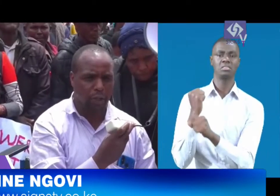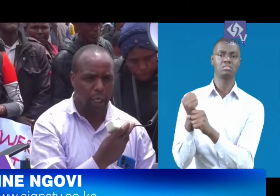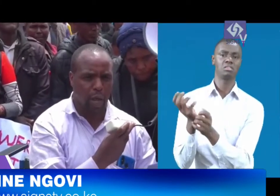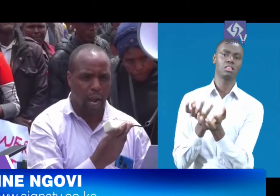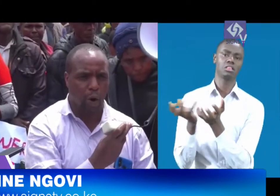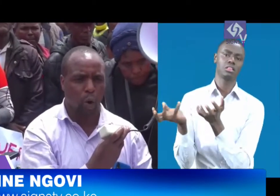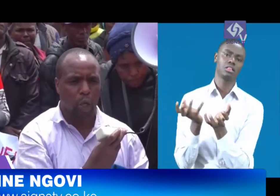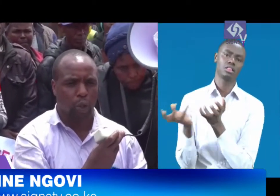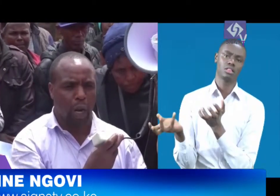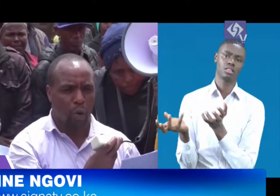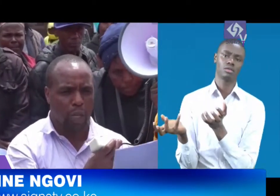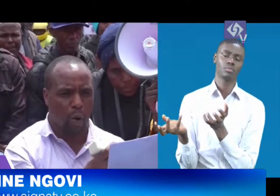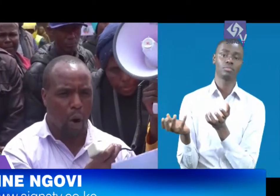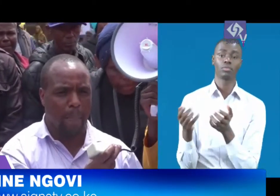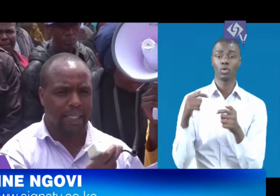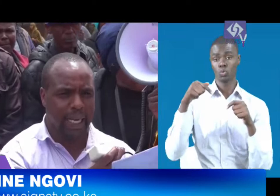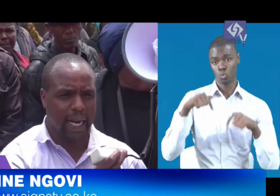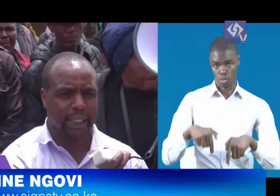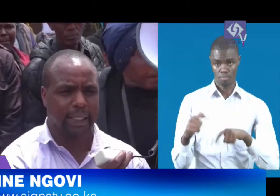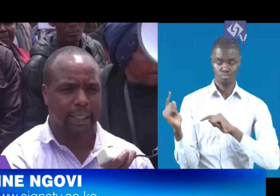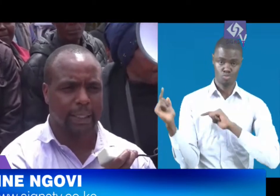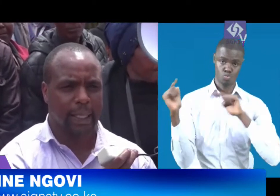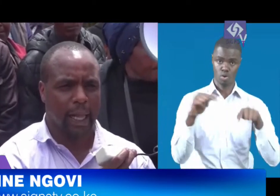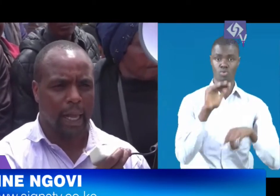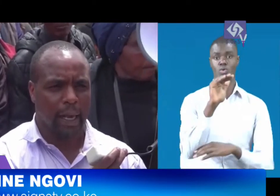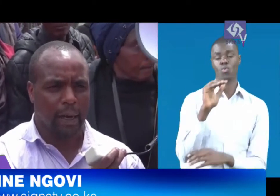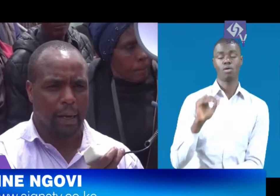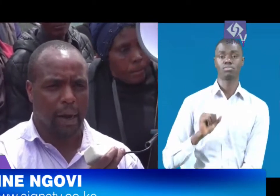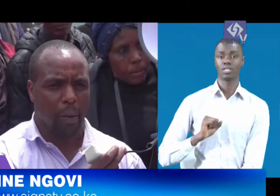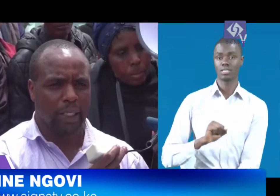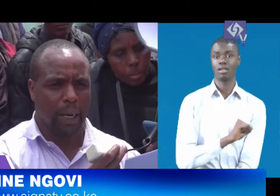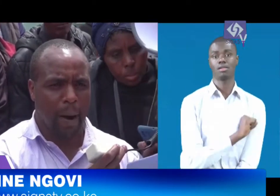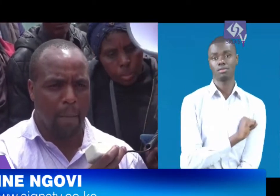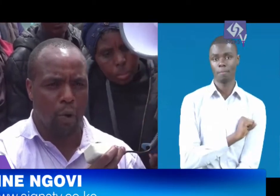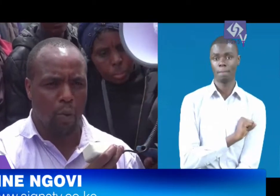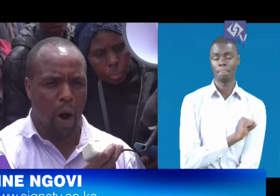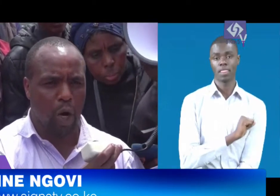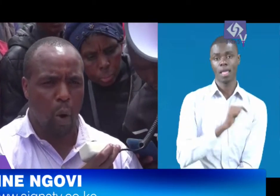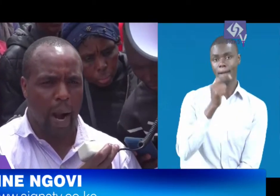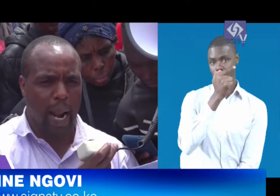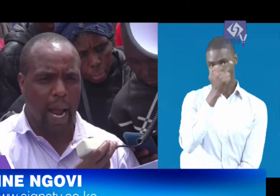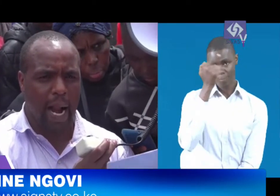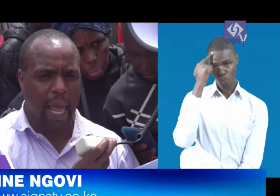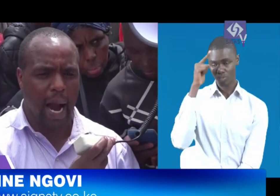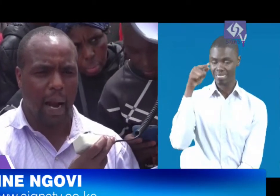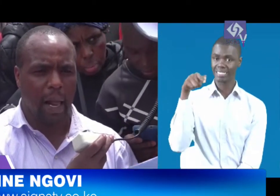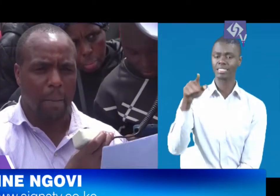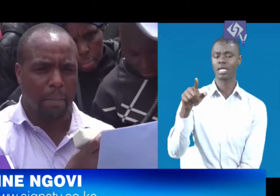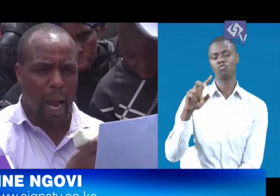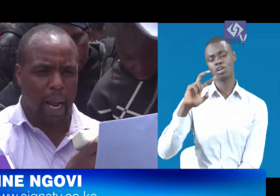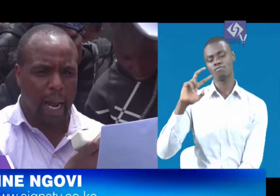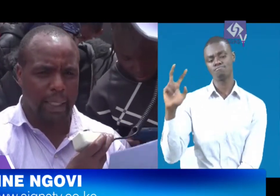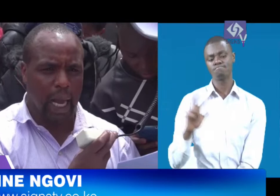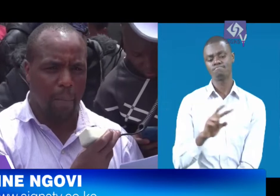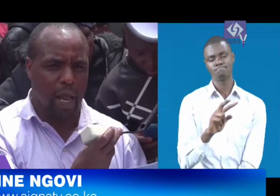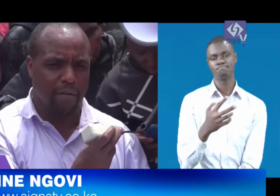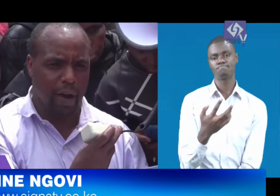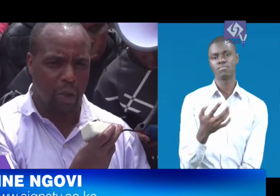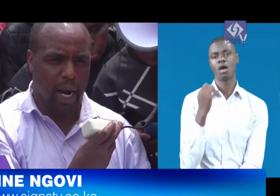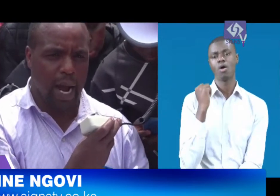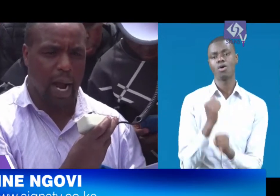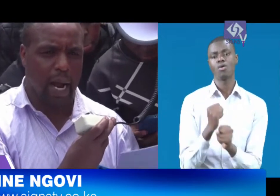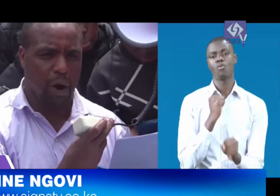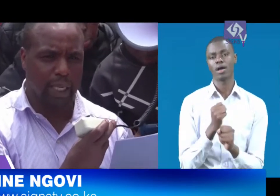Na kwa hivyo siku ya leo tunakuja kuomba Senate, kwa sababu wao ndio wanaangalia na kazi